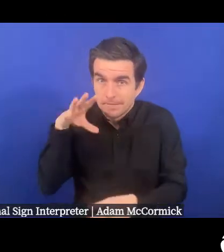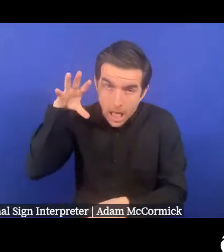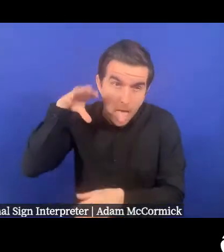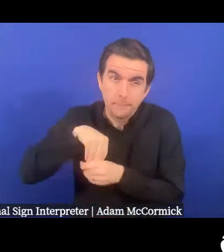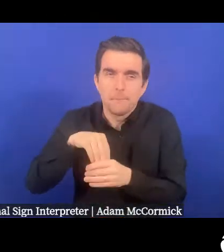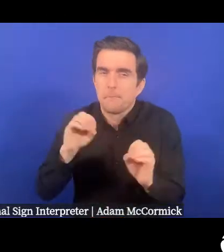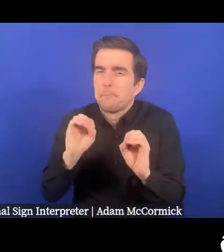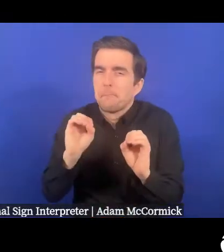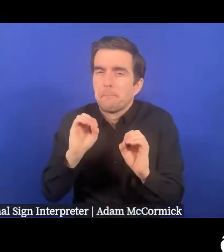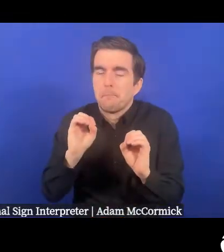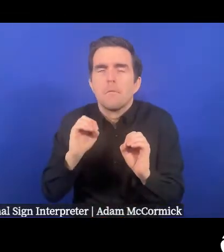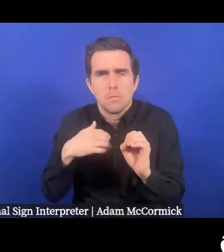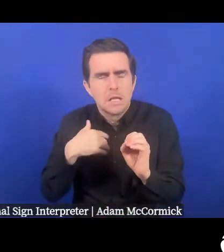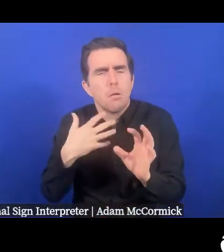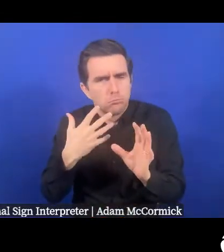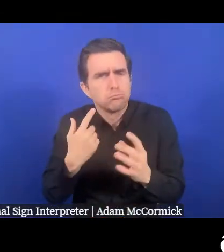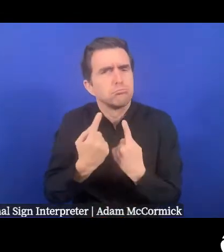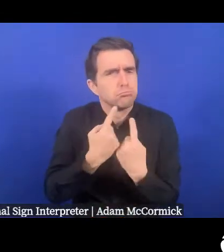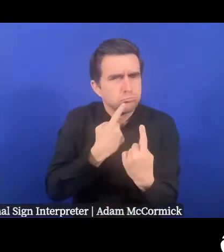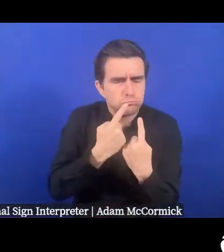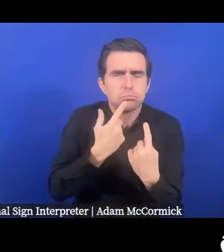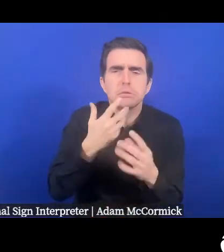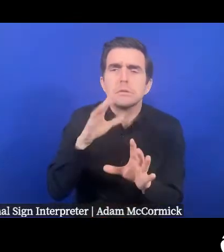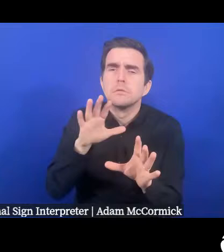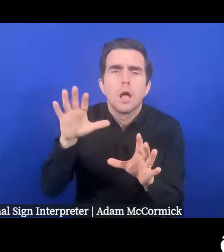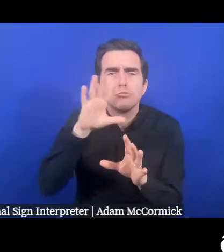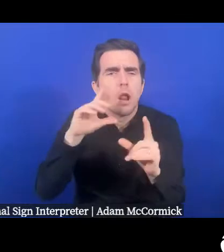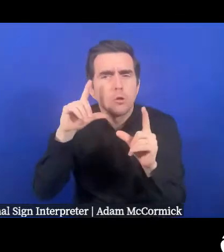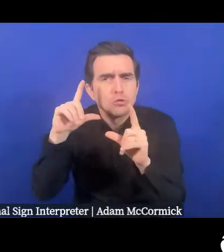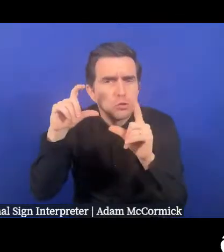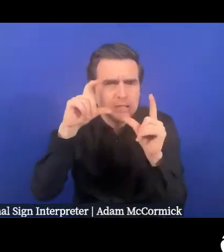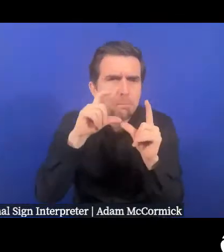the document. So fine, the document is coming out.